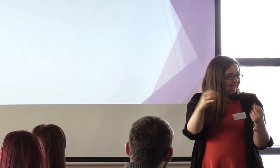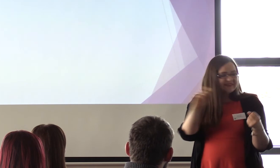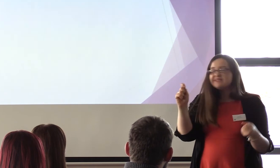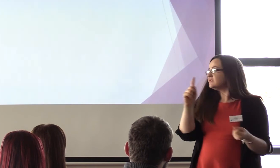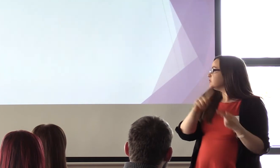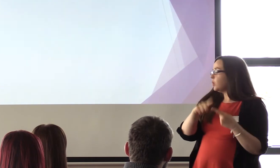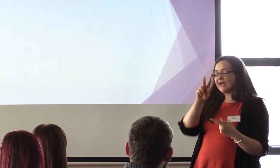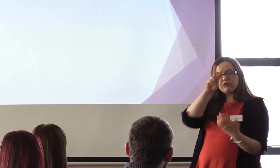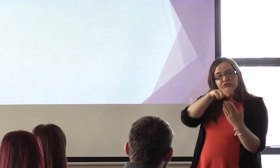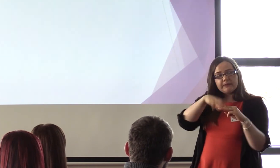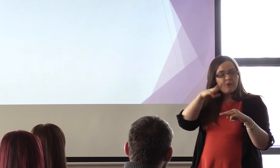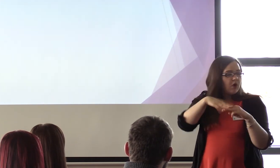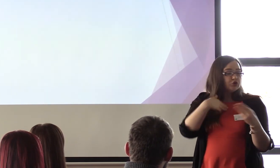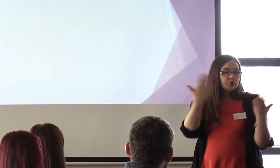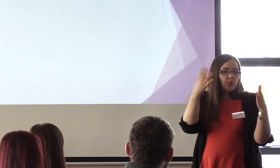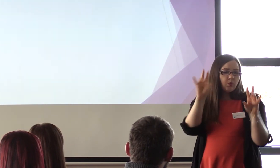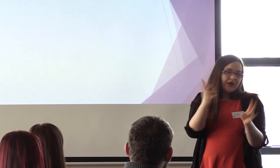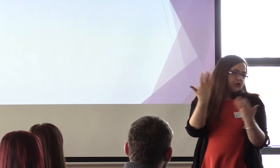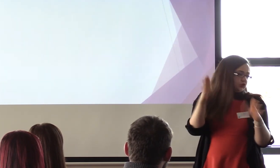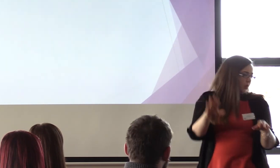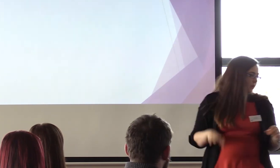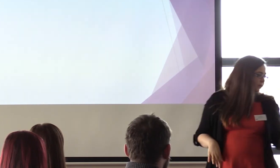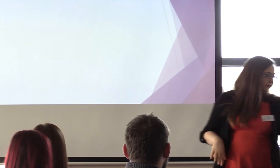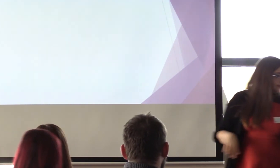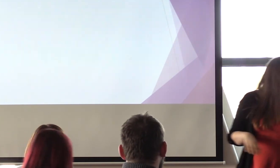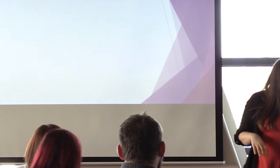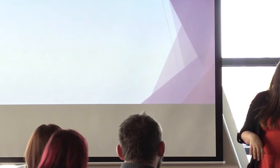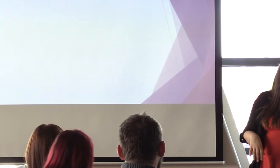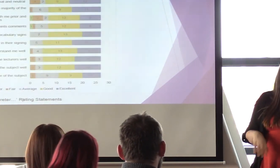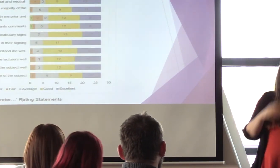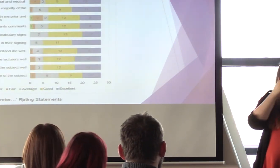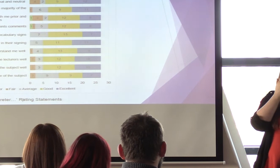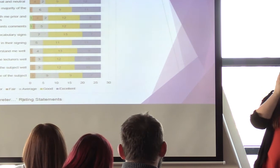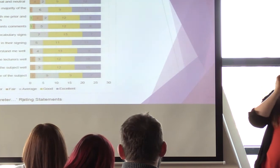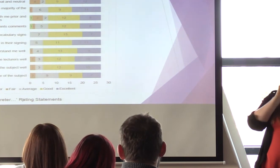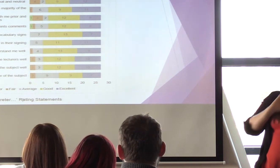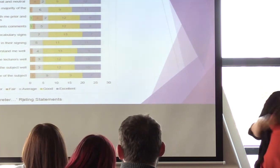presentation slides and I can email them to you if you wanted to read them in more detail. But I just want to give you a quick look.